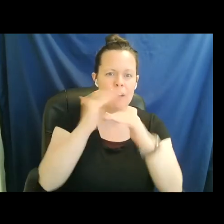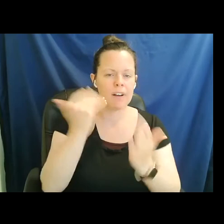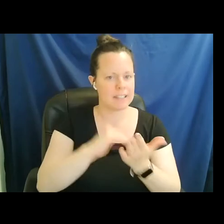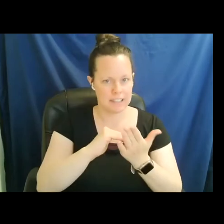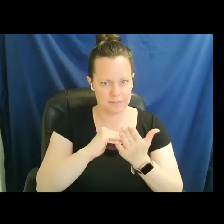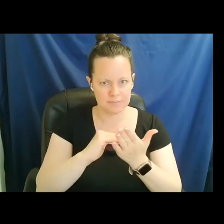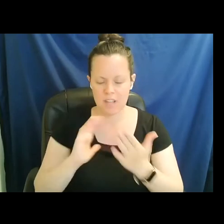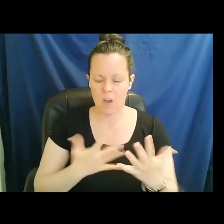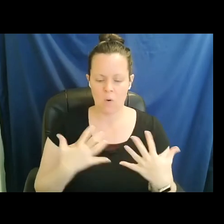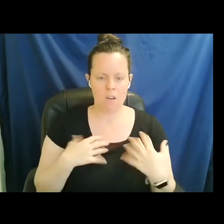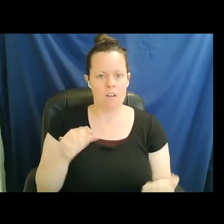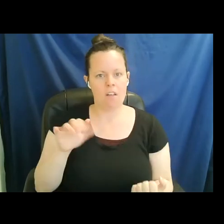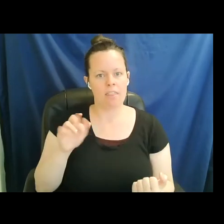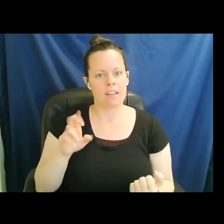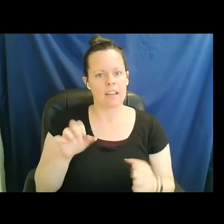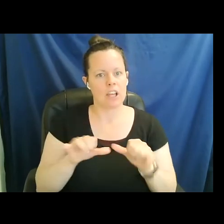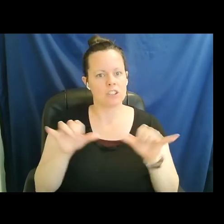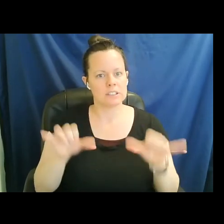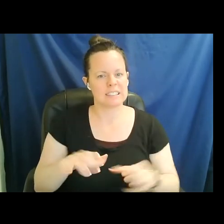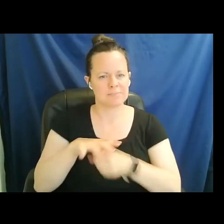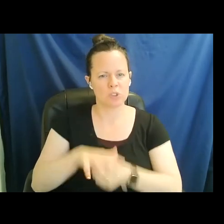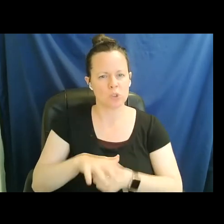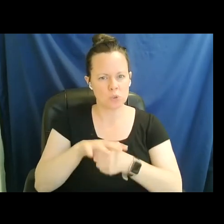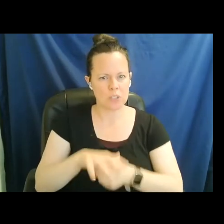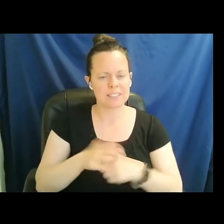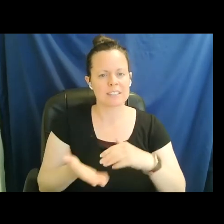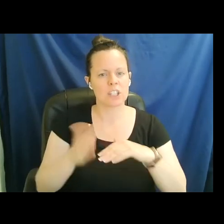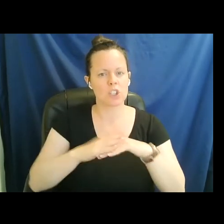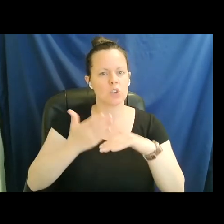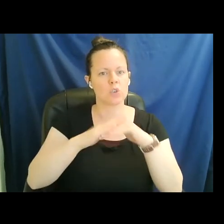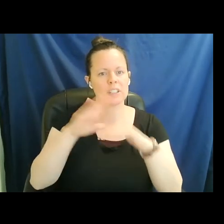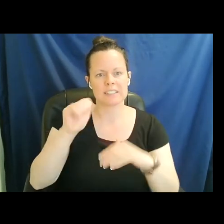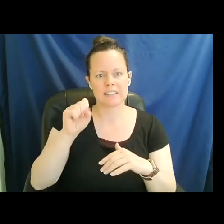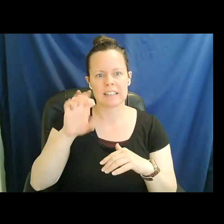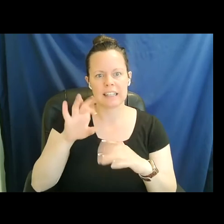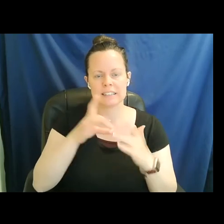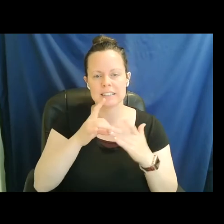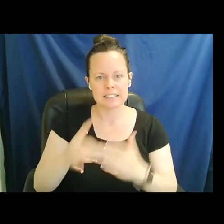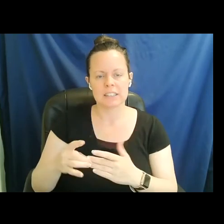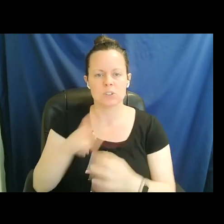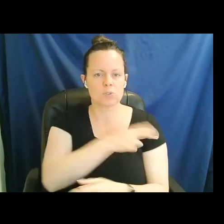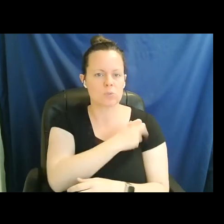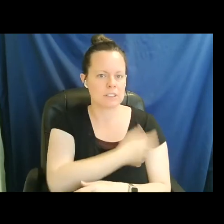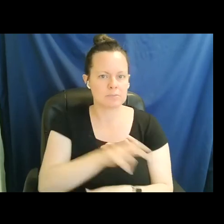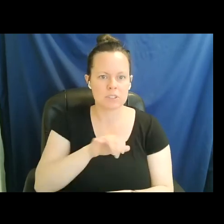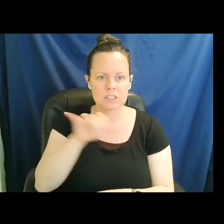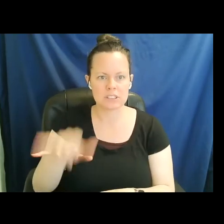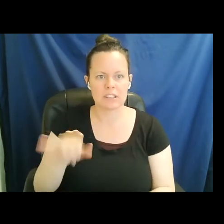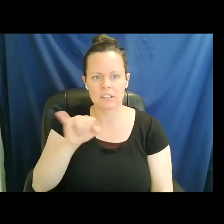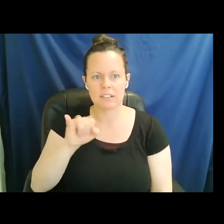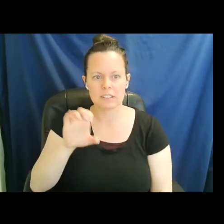Our healthcare systems are stressed when an increase in cases leads to hospitalizations and ICU